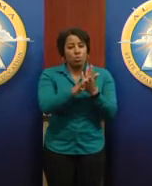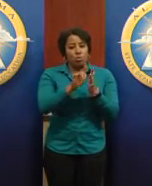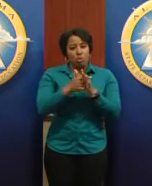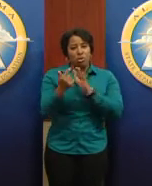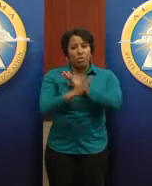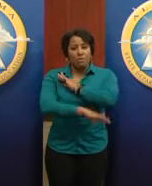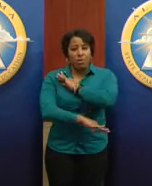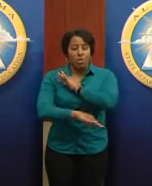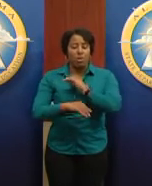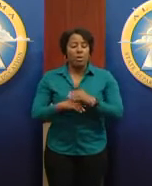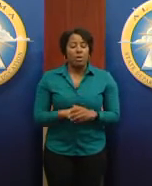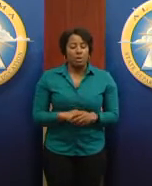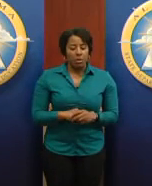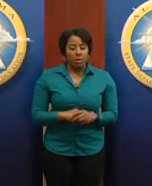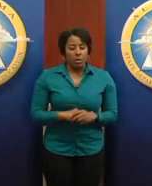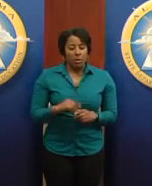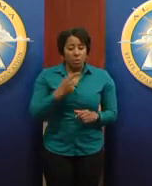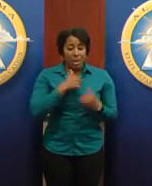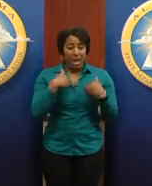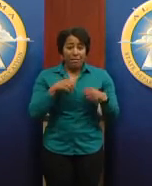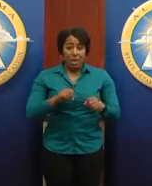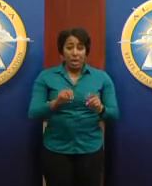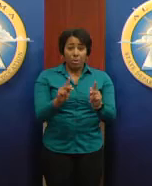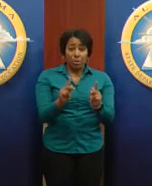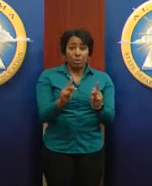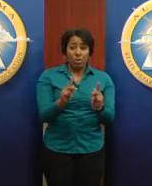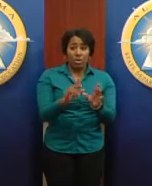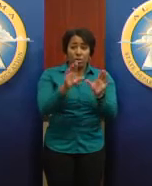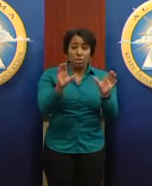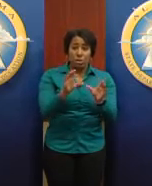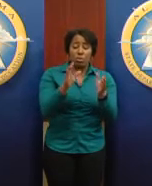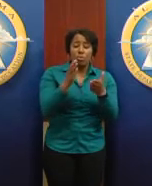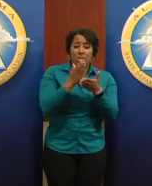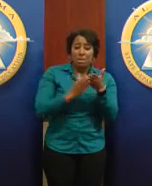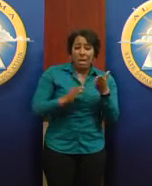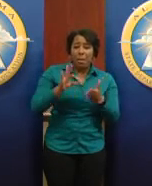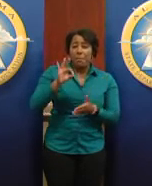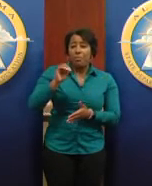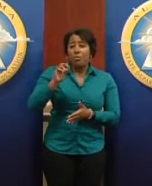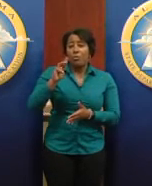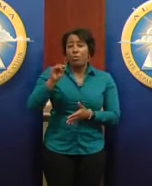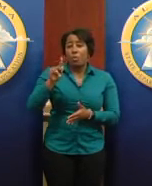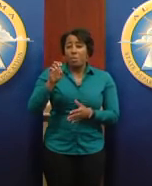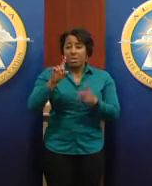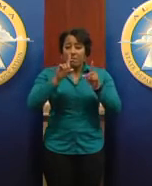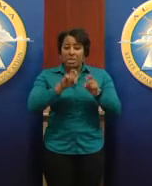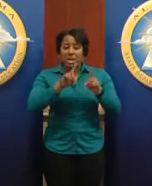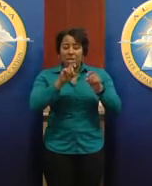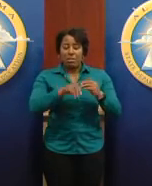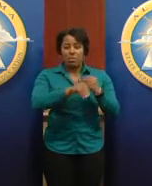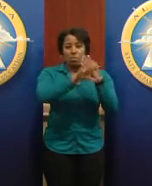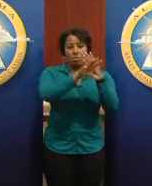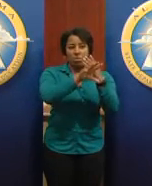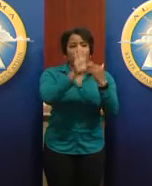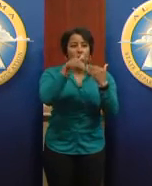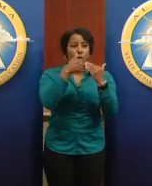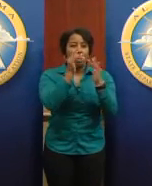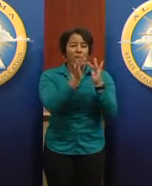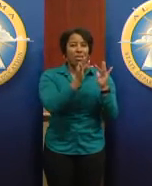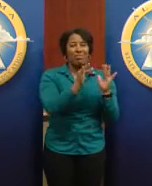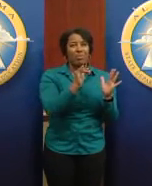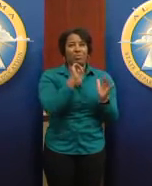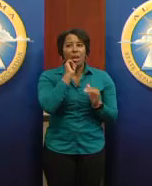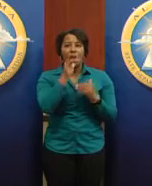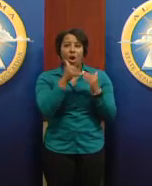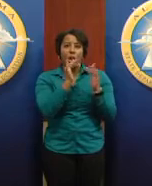fall. We do have the opportunity to do some of our formative assessments remotely because they're all online. Well, not